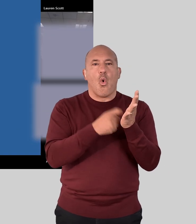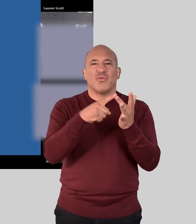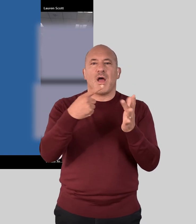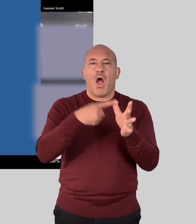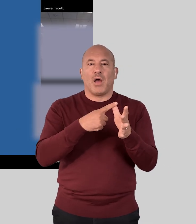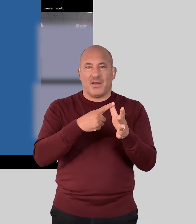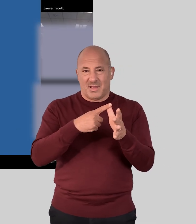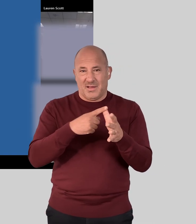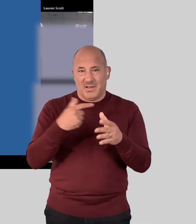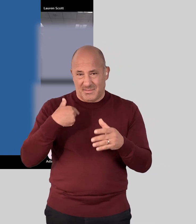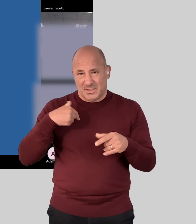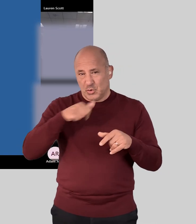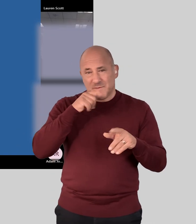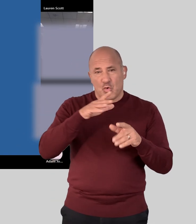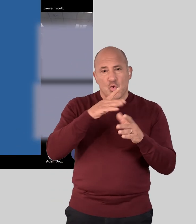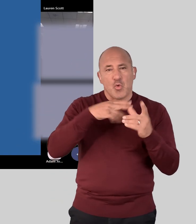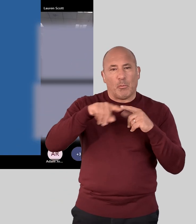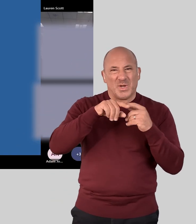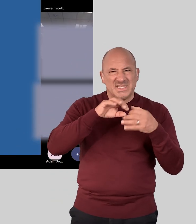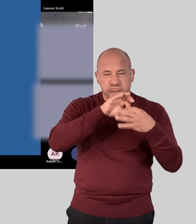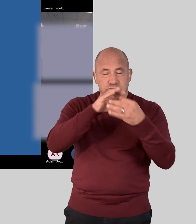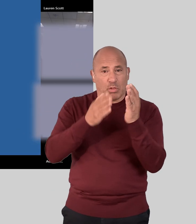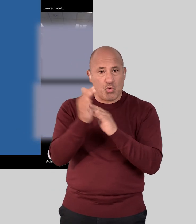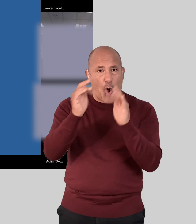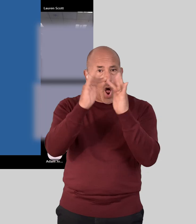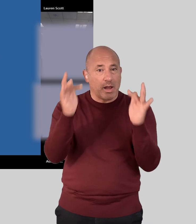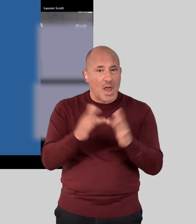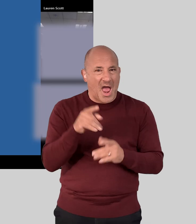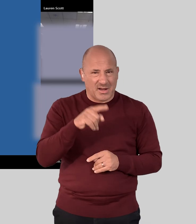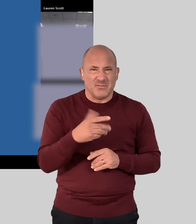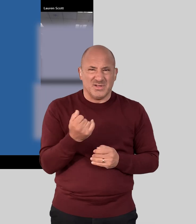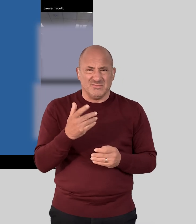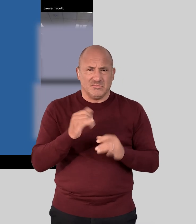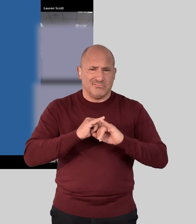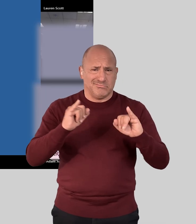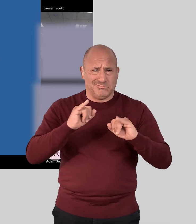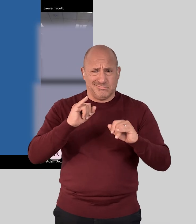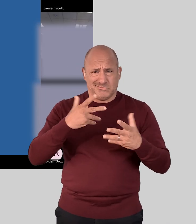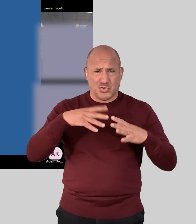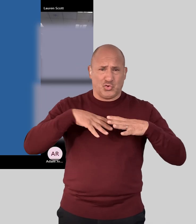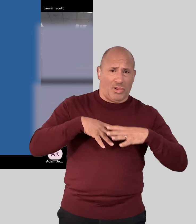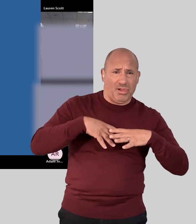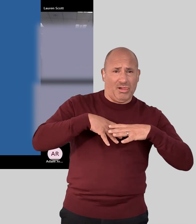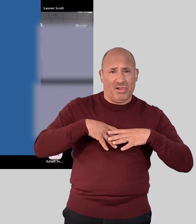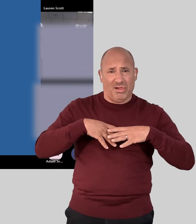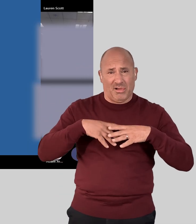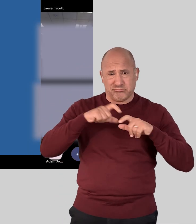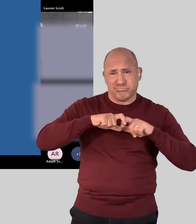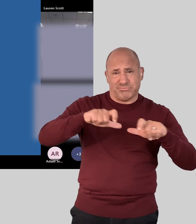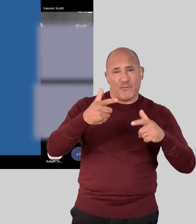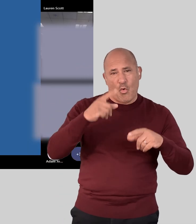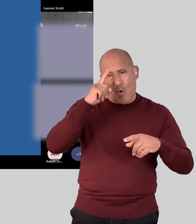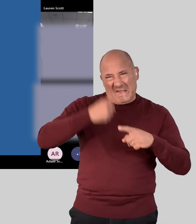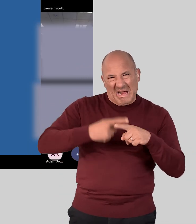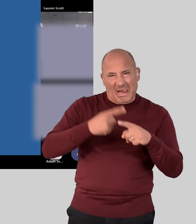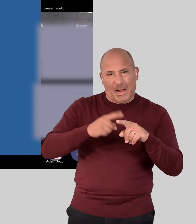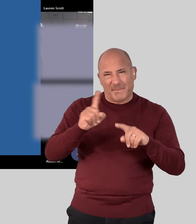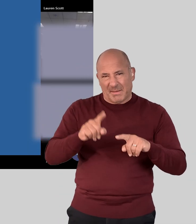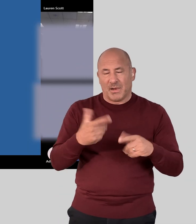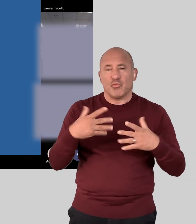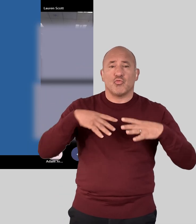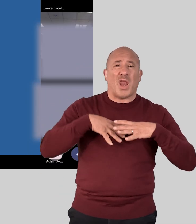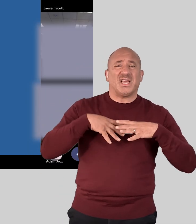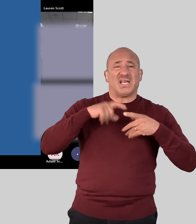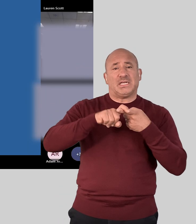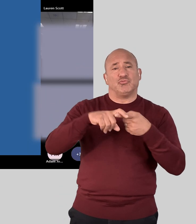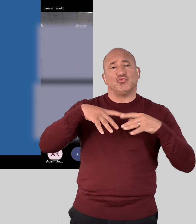these community solidarity online spaces, one of which is the chronically chill sessions for chronically ill, chronically chill people. And in the last